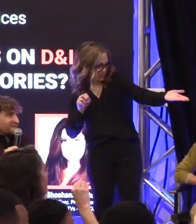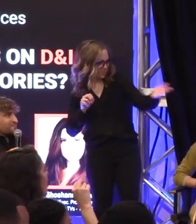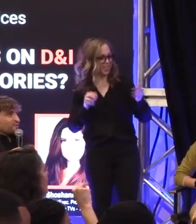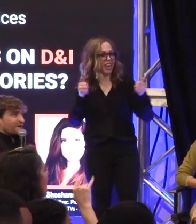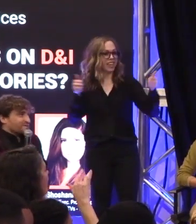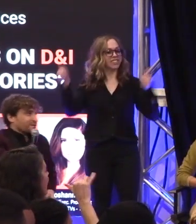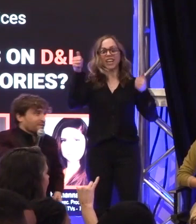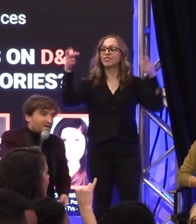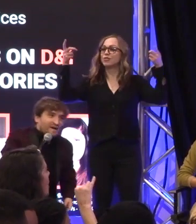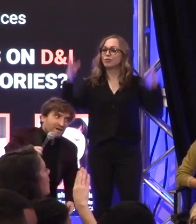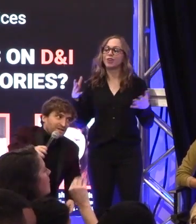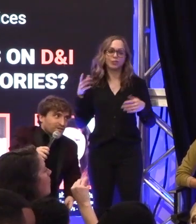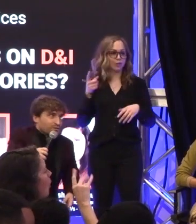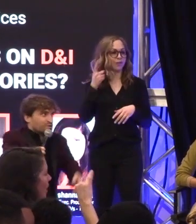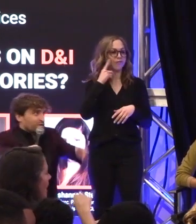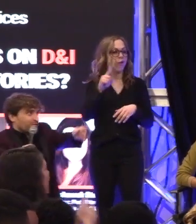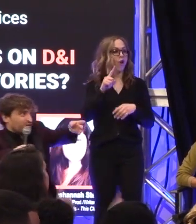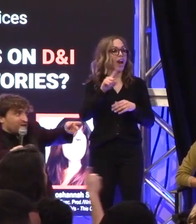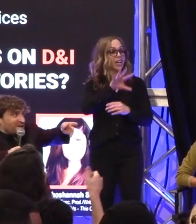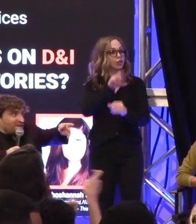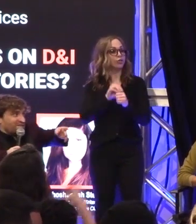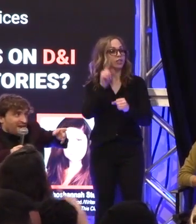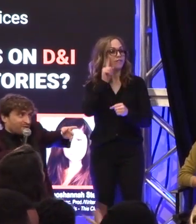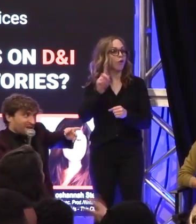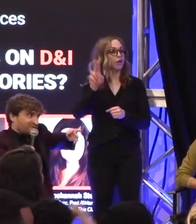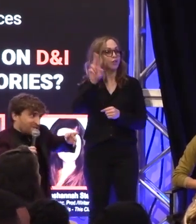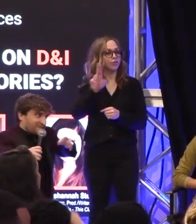the Executive Director of Inclusion for